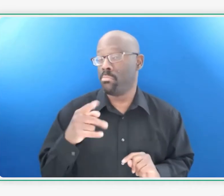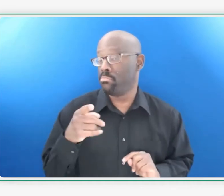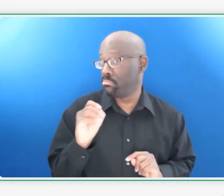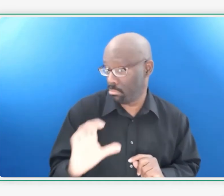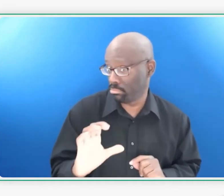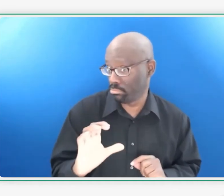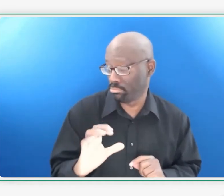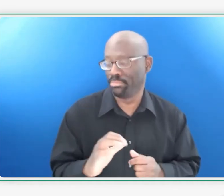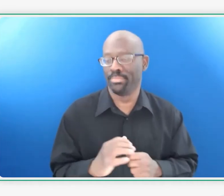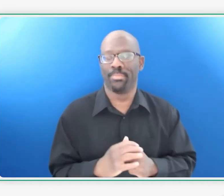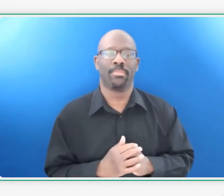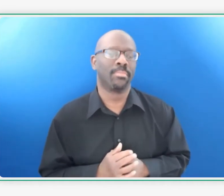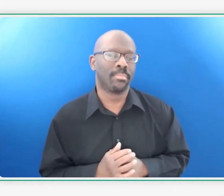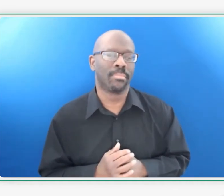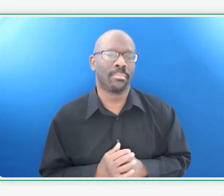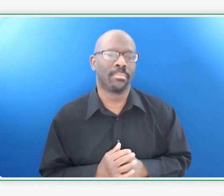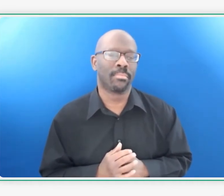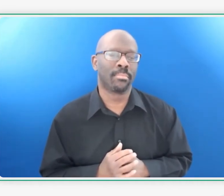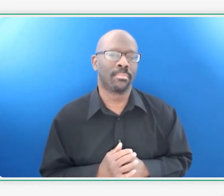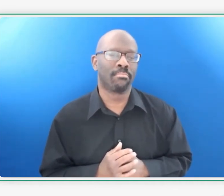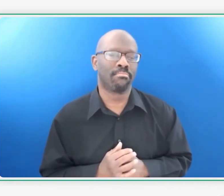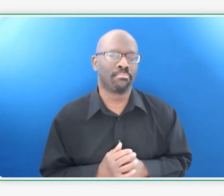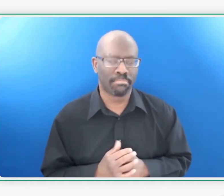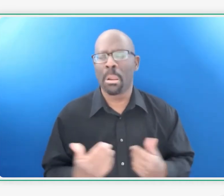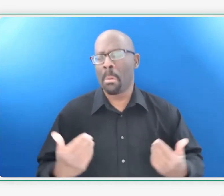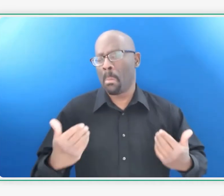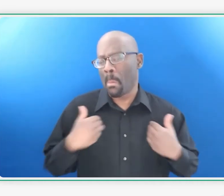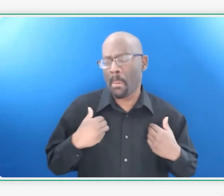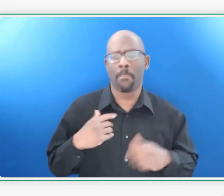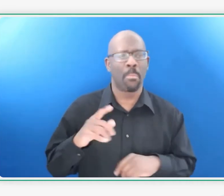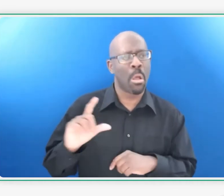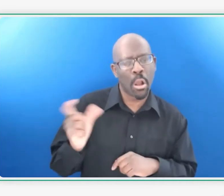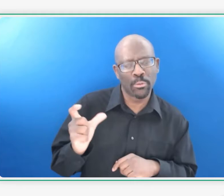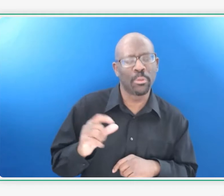but always under the framework and centering the BIPOC community.